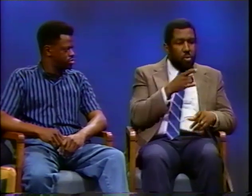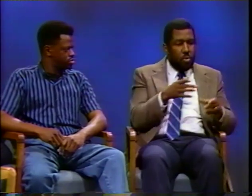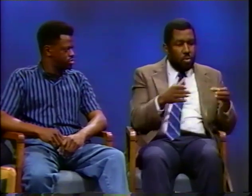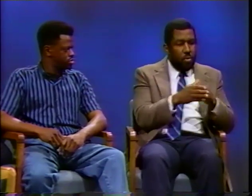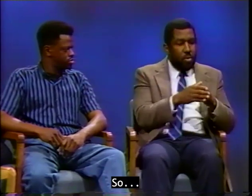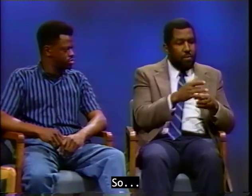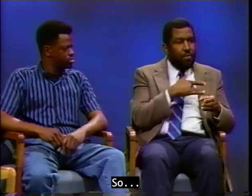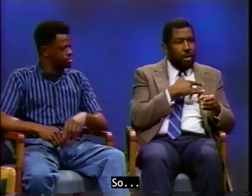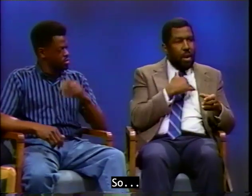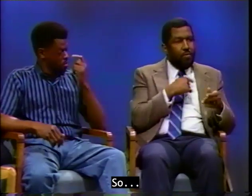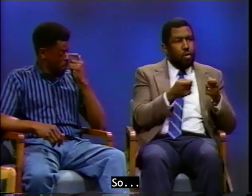So